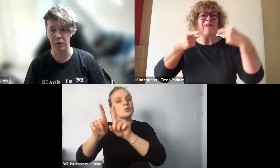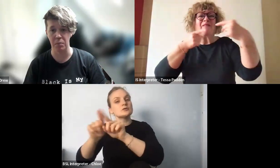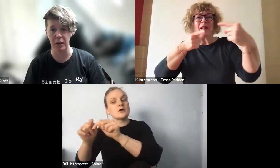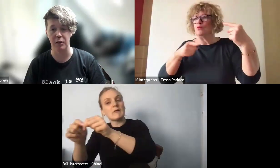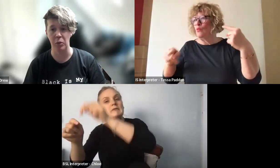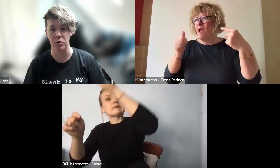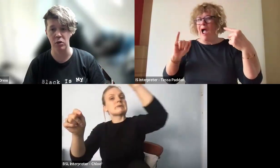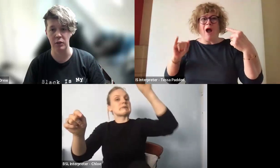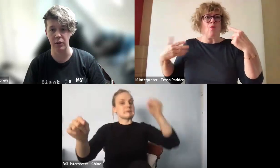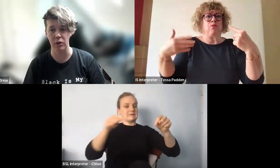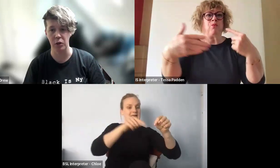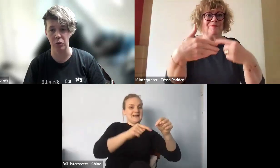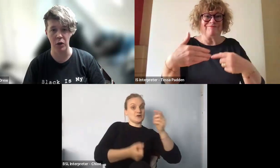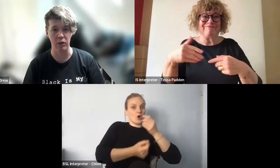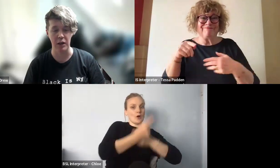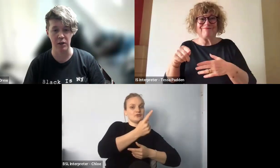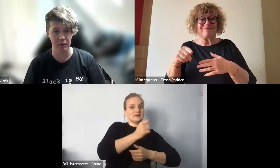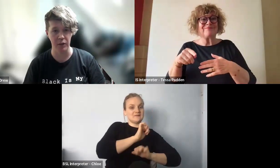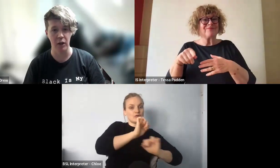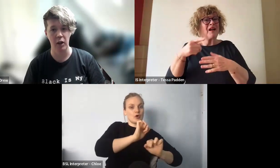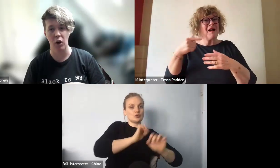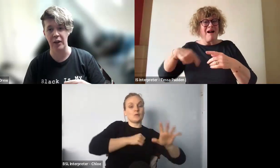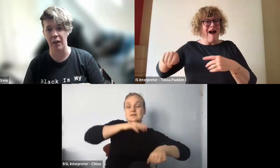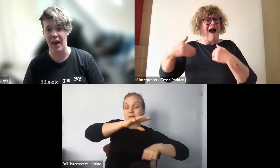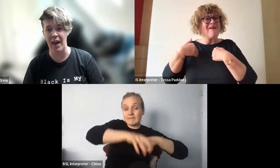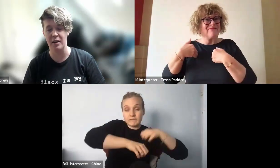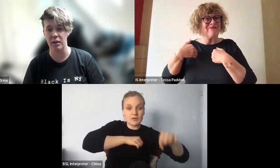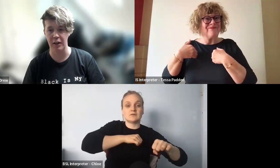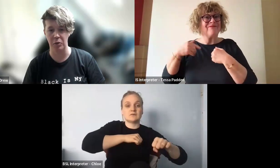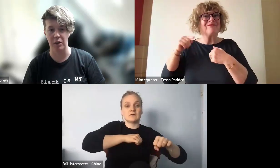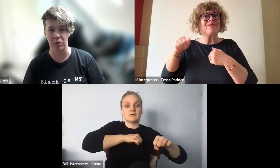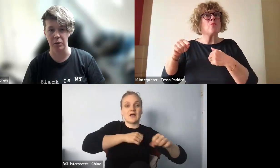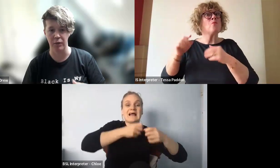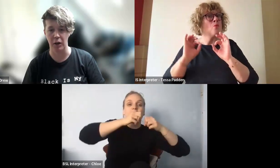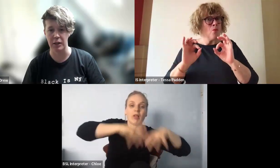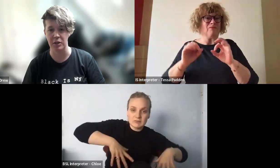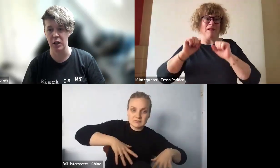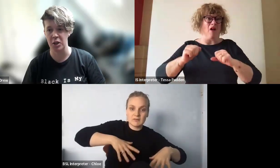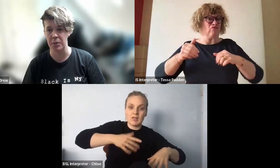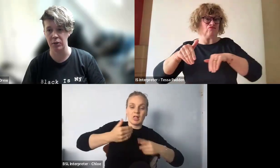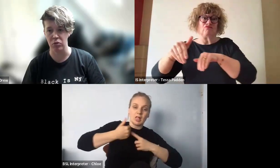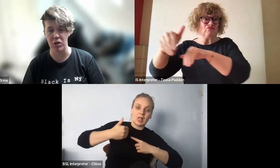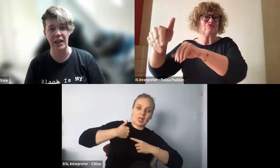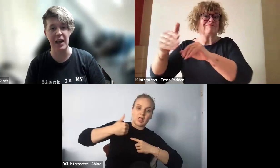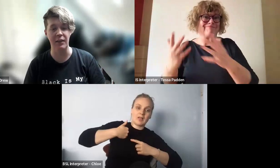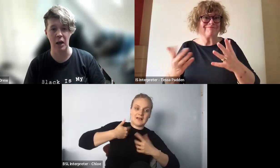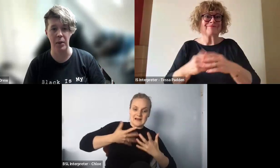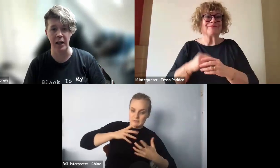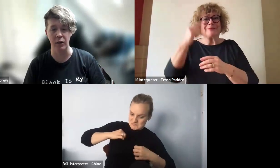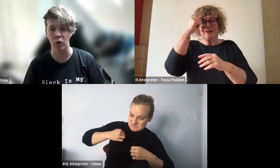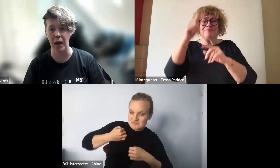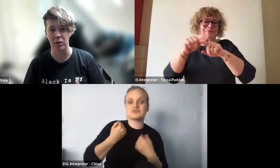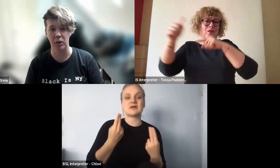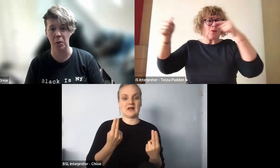that it is billed as an opportunity for those who have previously suffered on the other end of that spectrum of advantage to be able to regain the